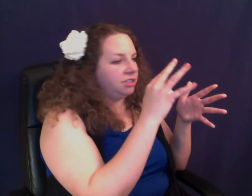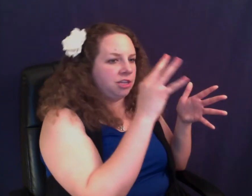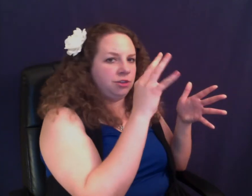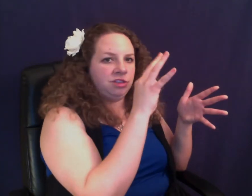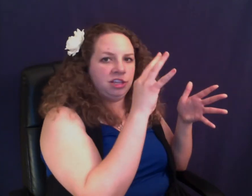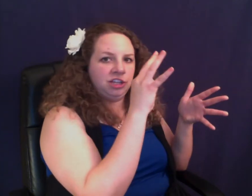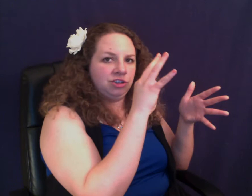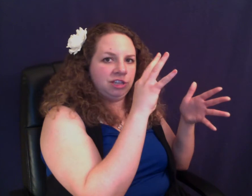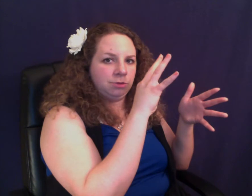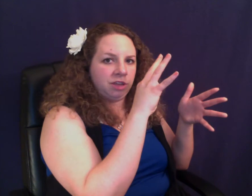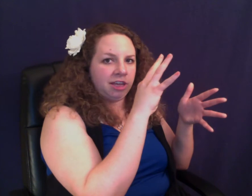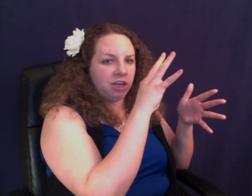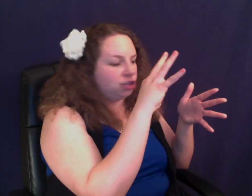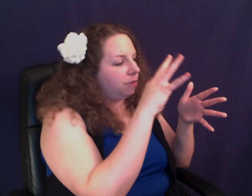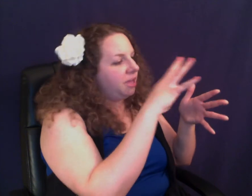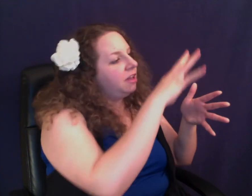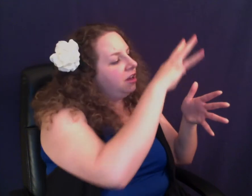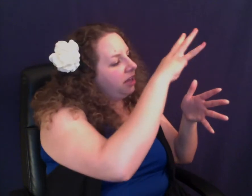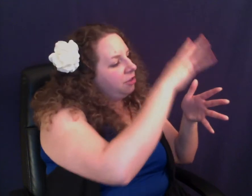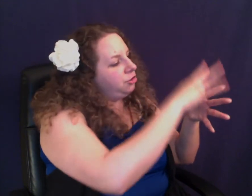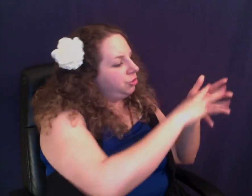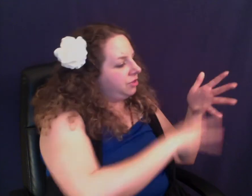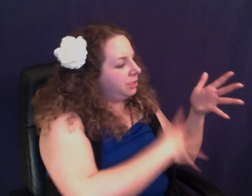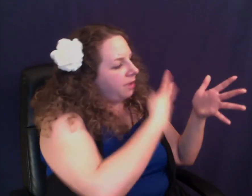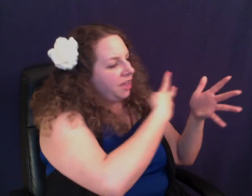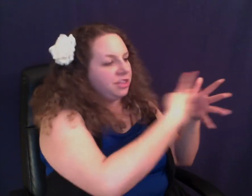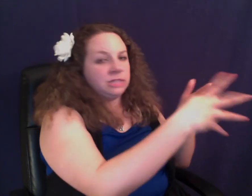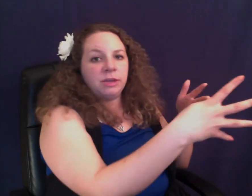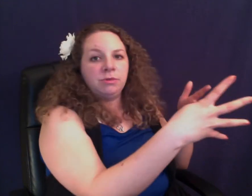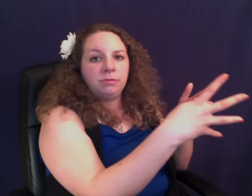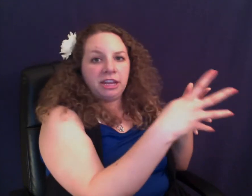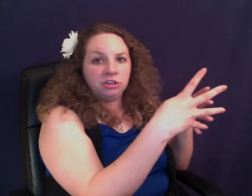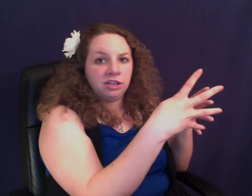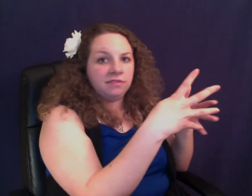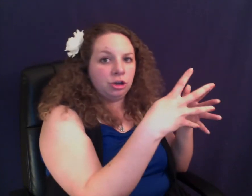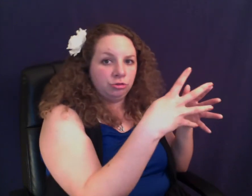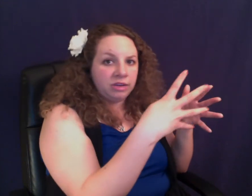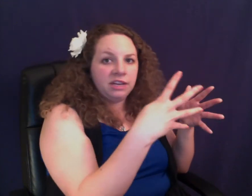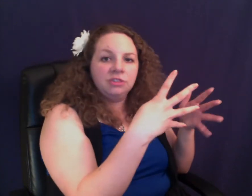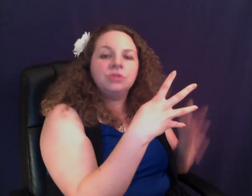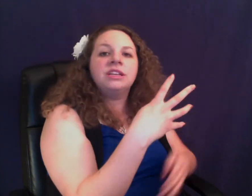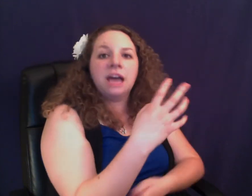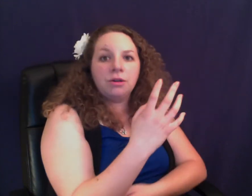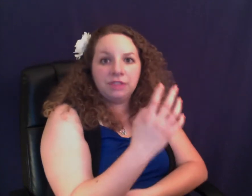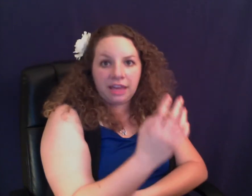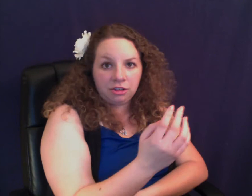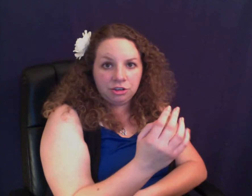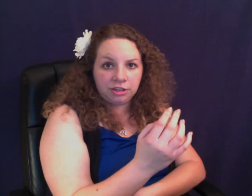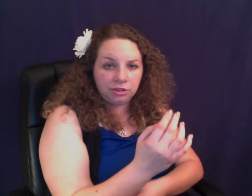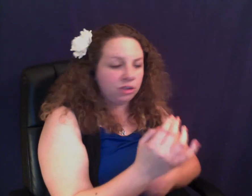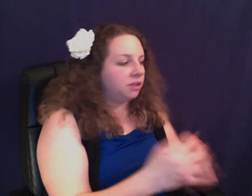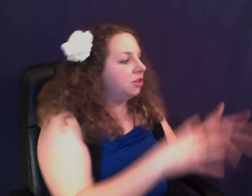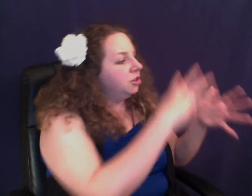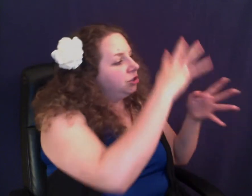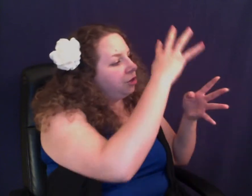and each of these were like a sharpie. And you do it this way and this way you would make yourself a grid. So that's how the calendar can look. So